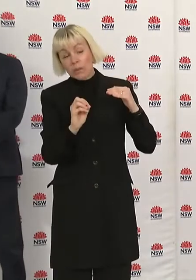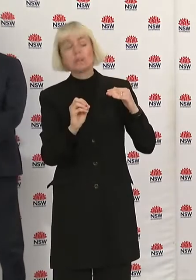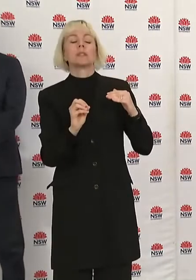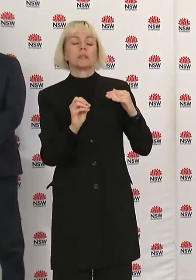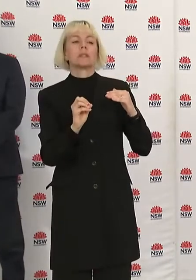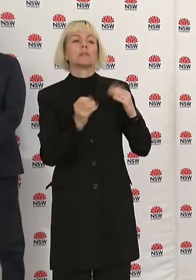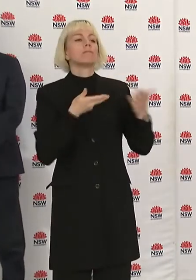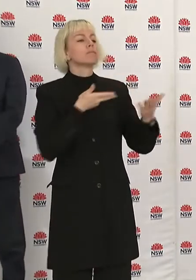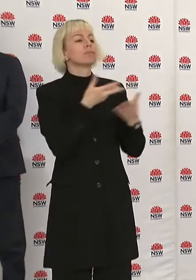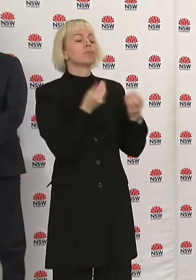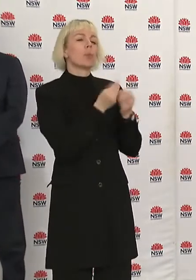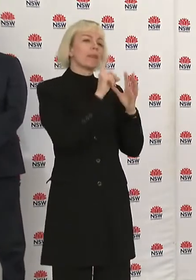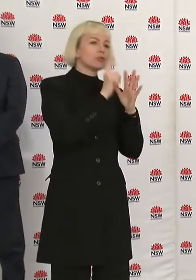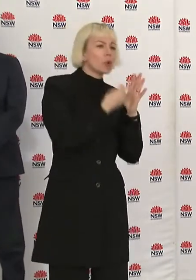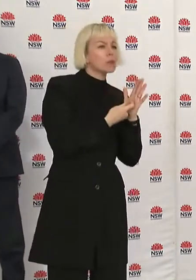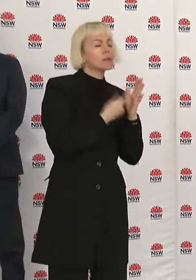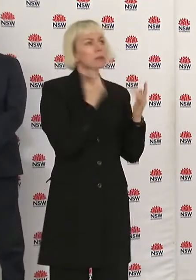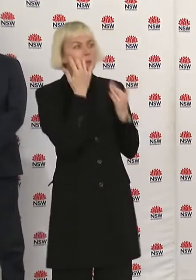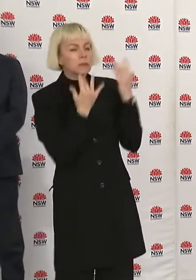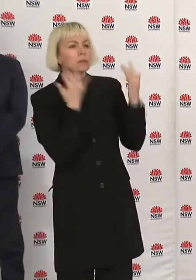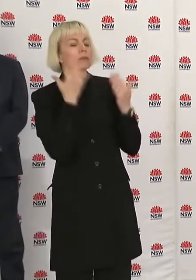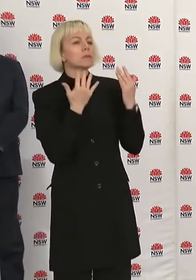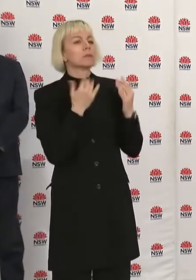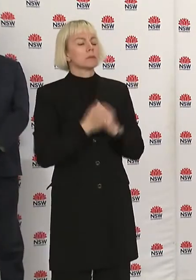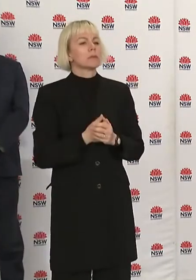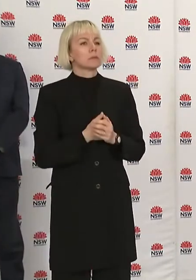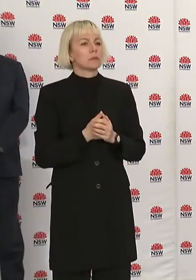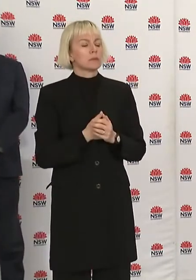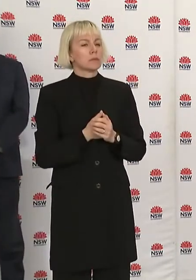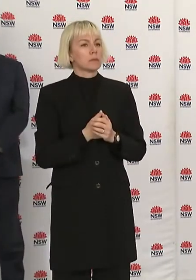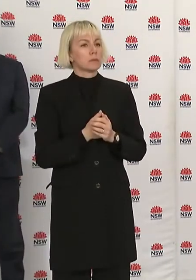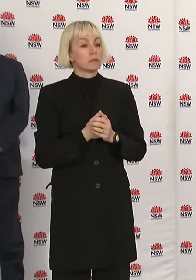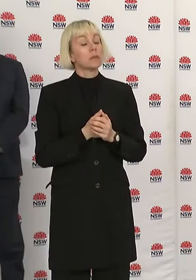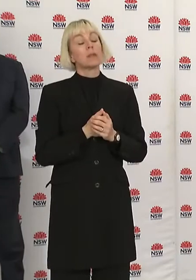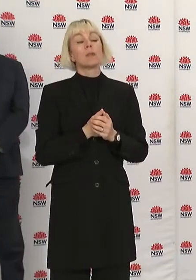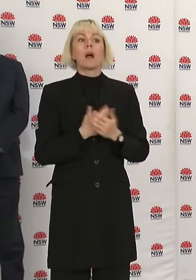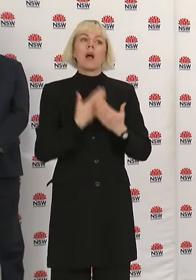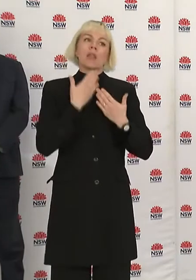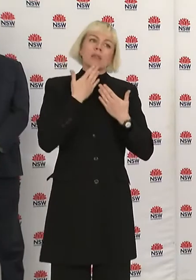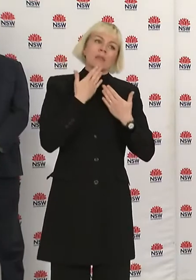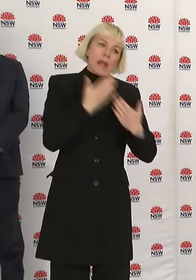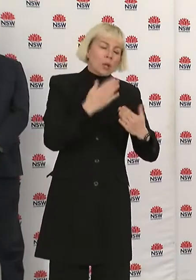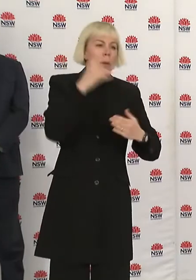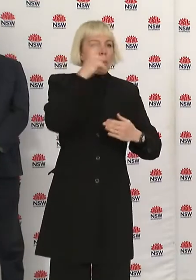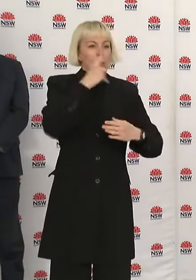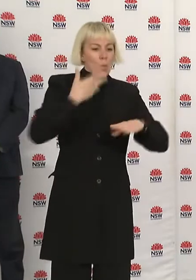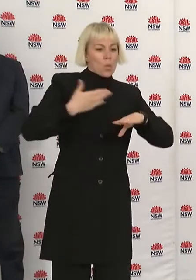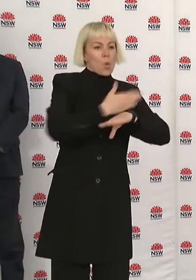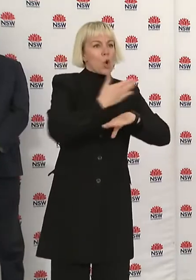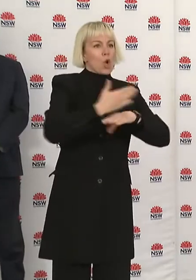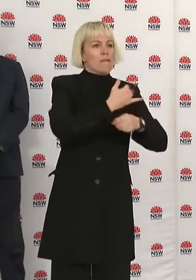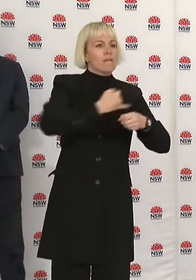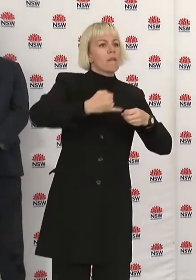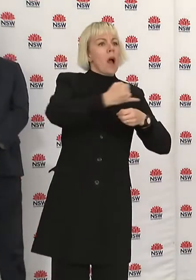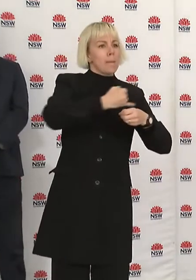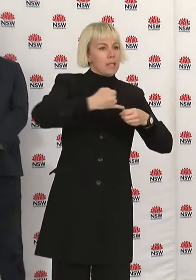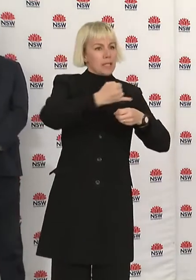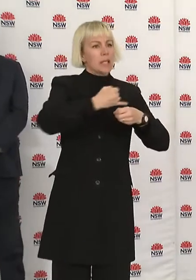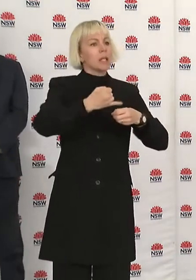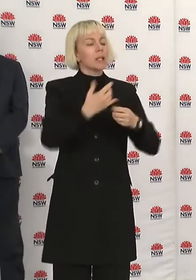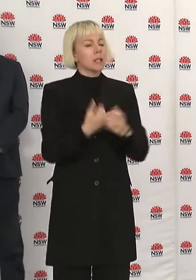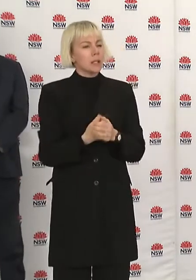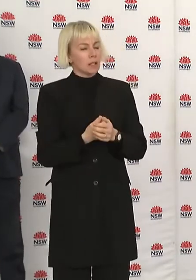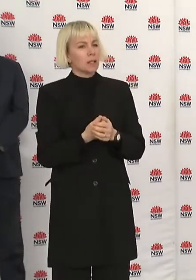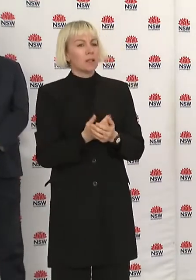why the New South Wales government proactively approached the pharmacists, and thank you to the pharmacies who've come on board already, especially